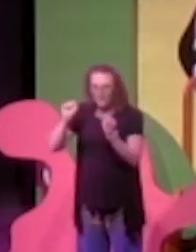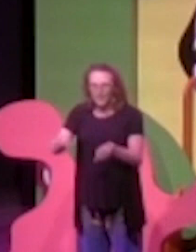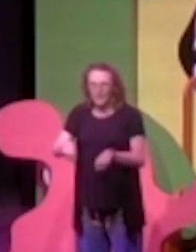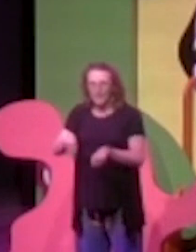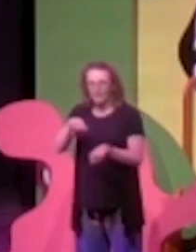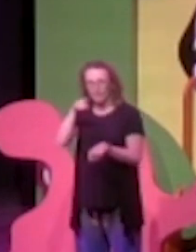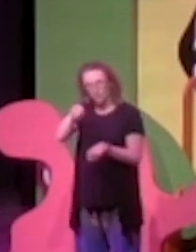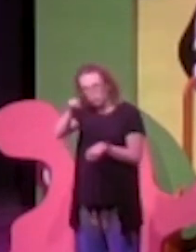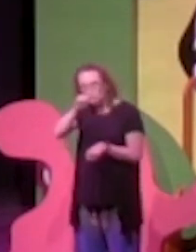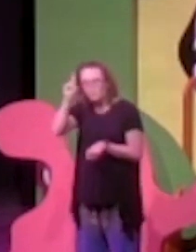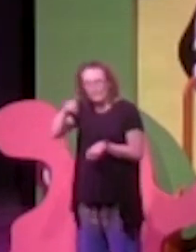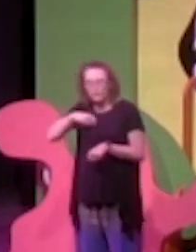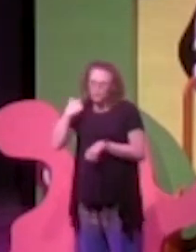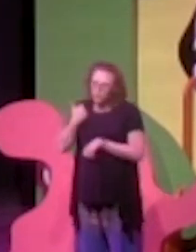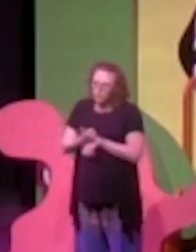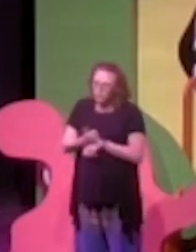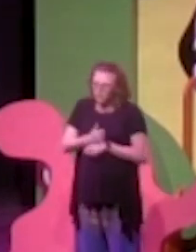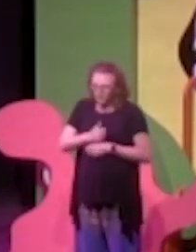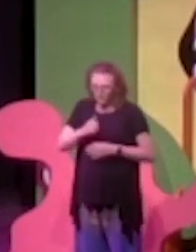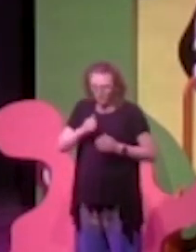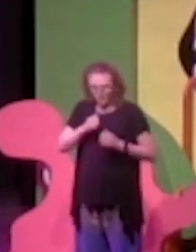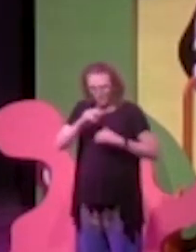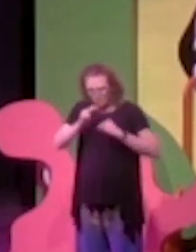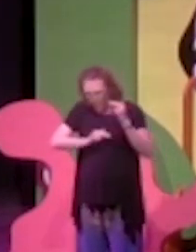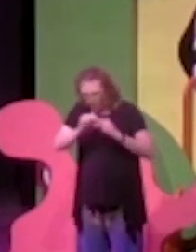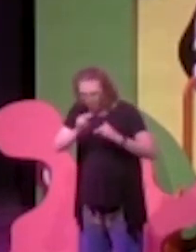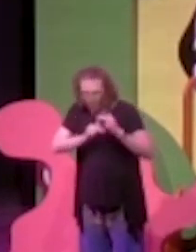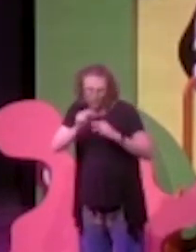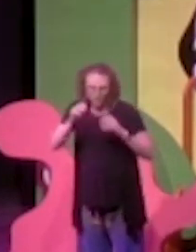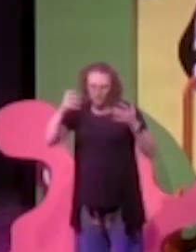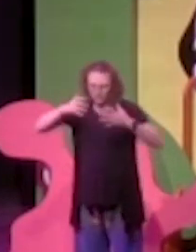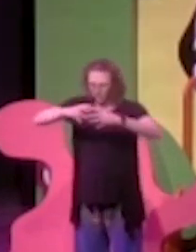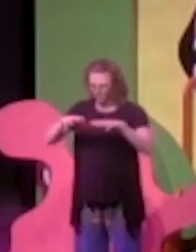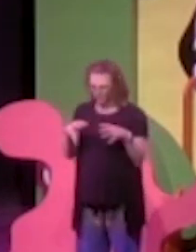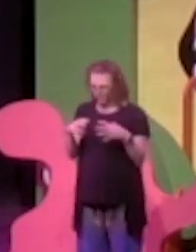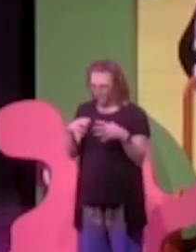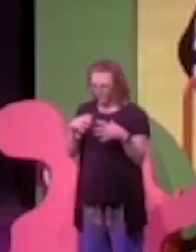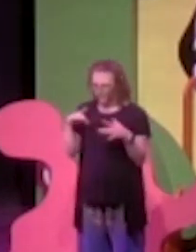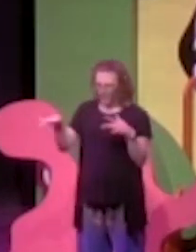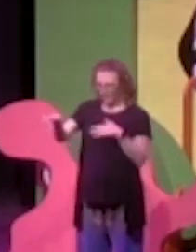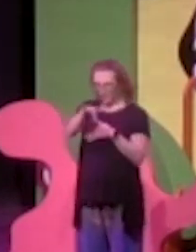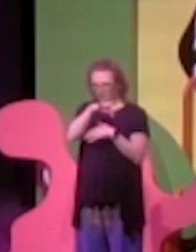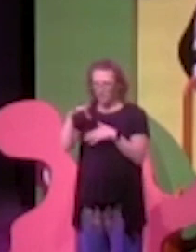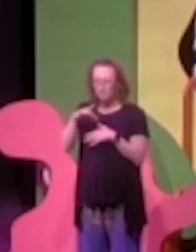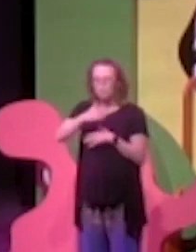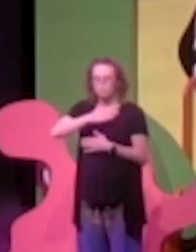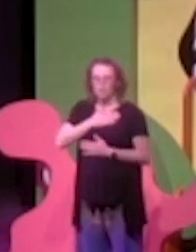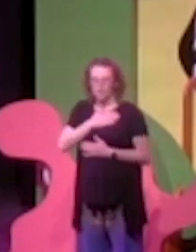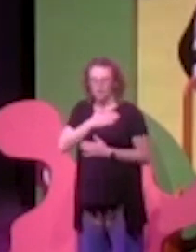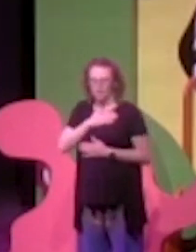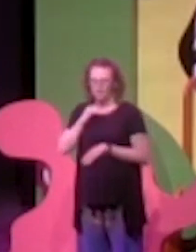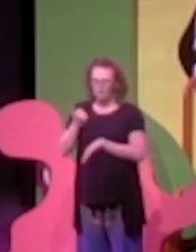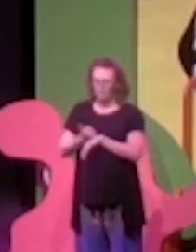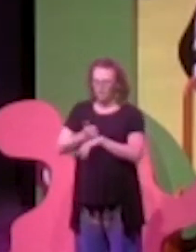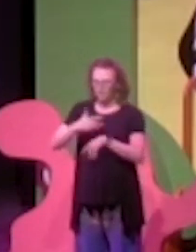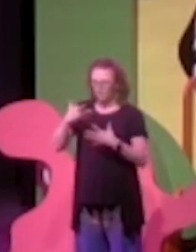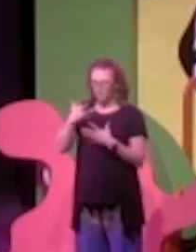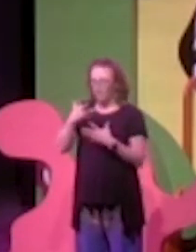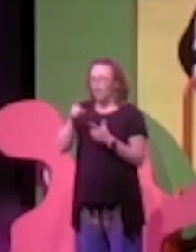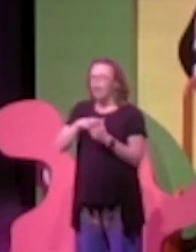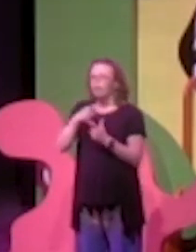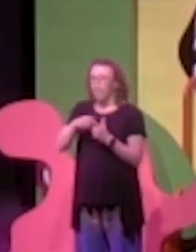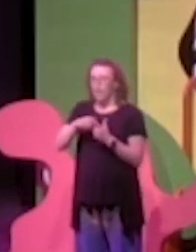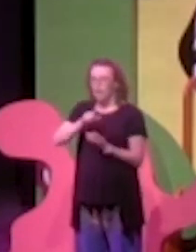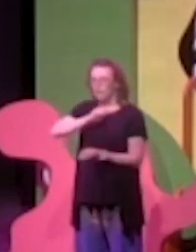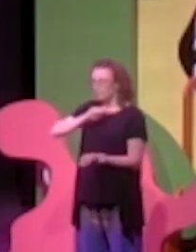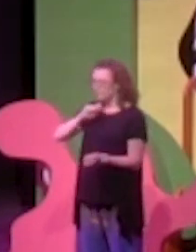your corner, create your space, transfer it to your family. To